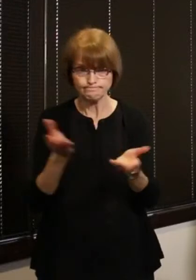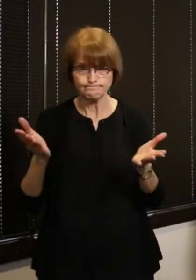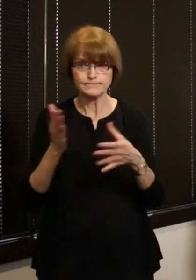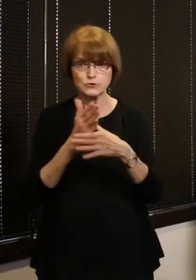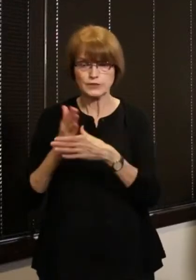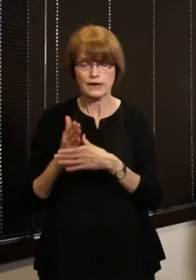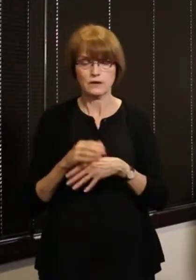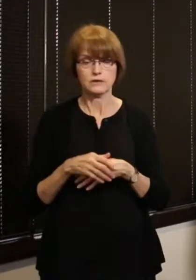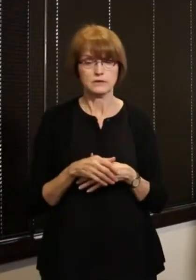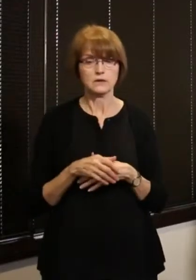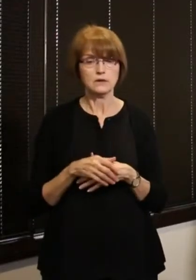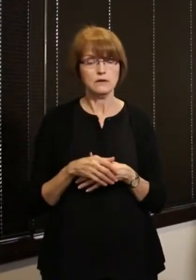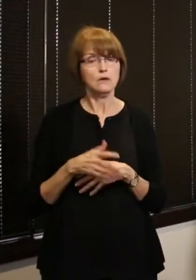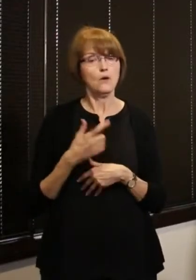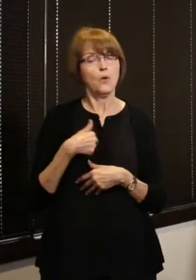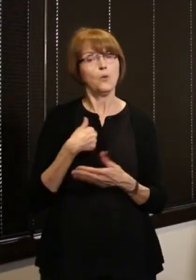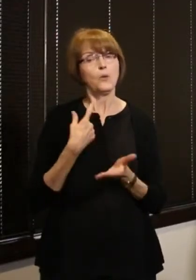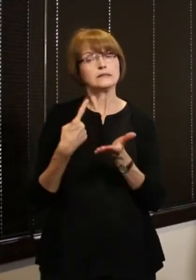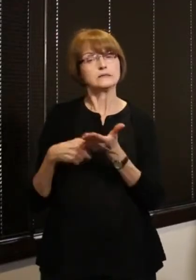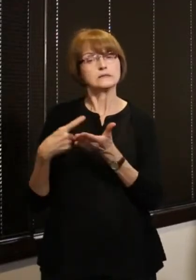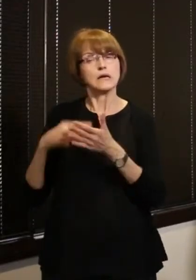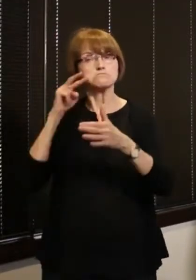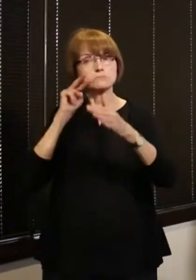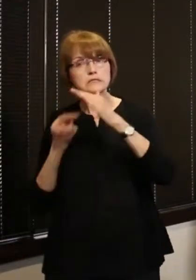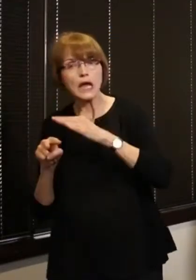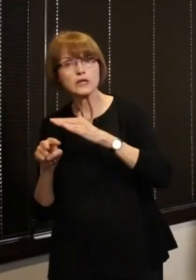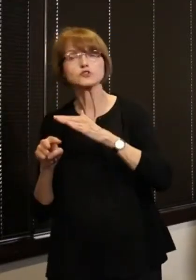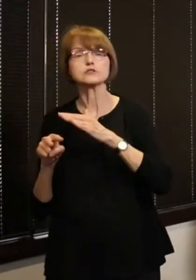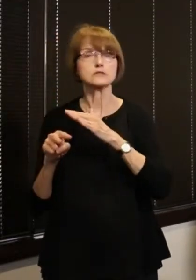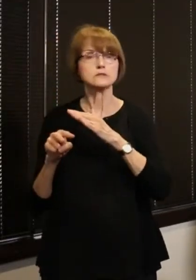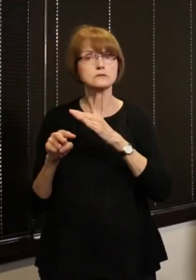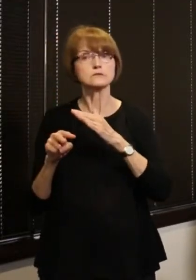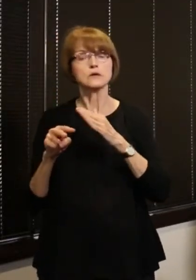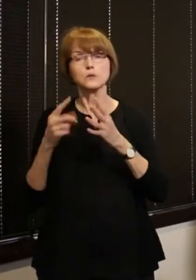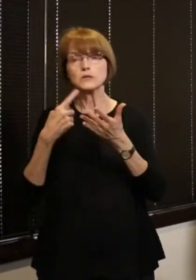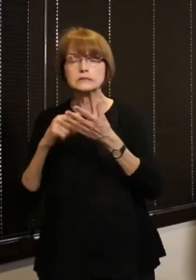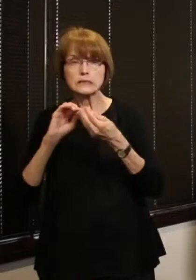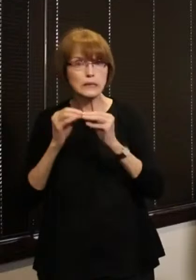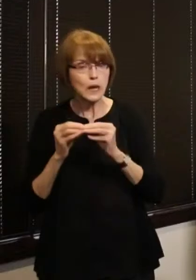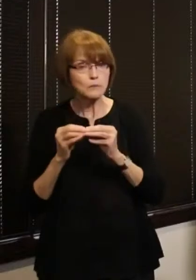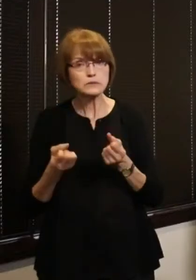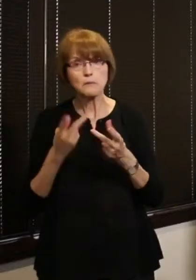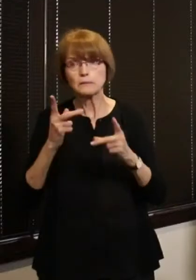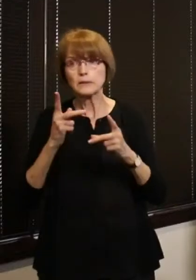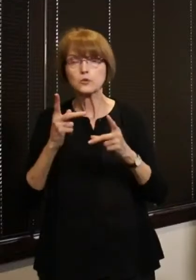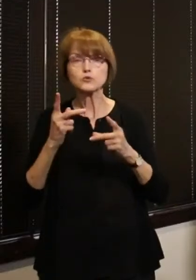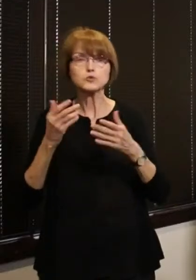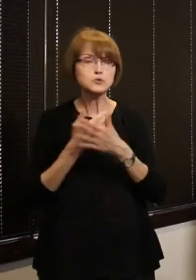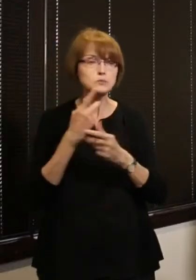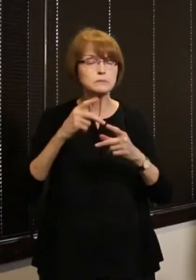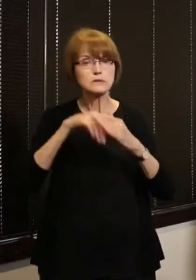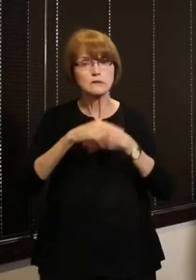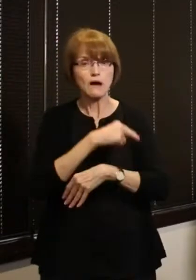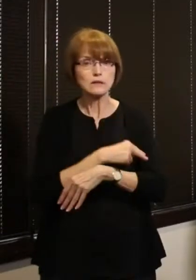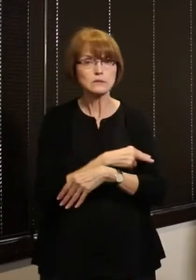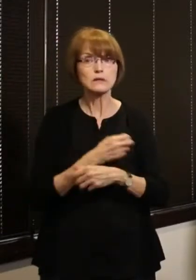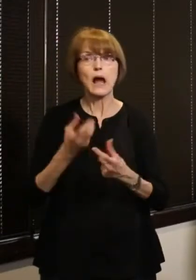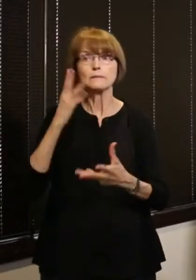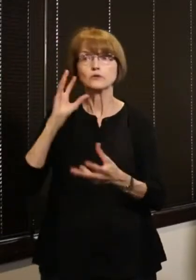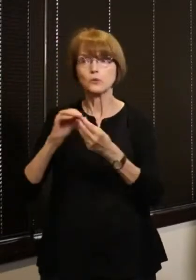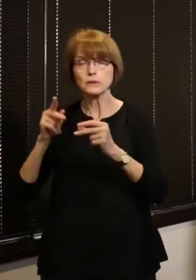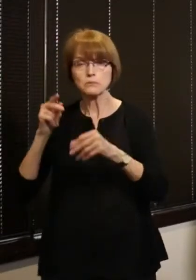our projections and what we're seeing as far as hospital admissions and hospital occupancy and all of the other data that we